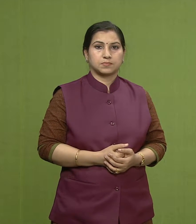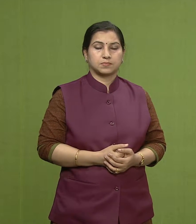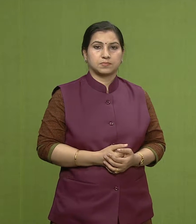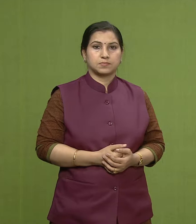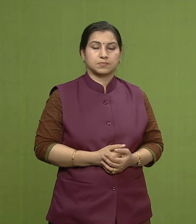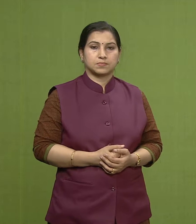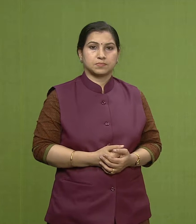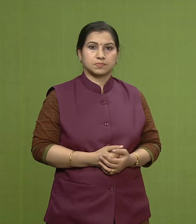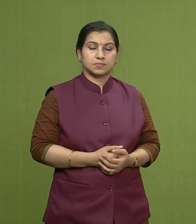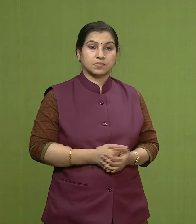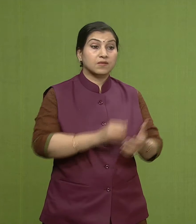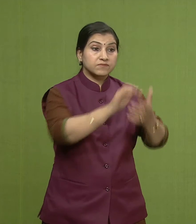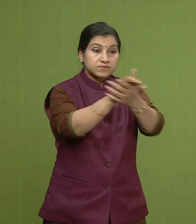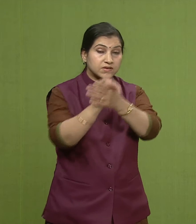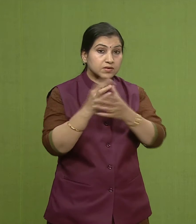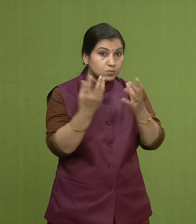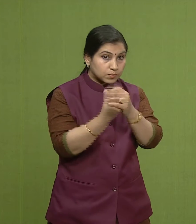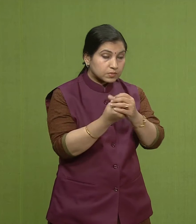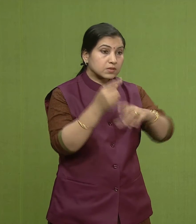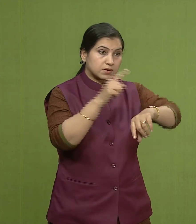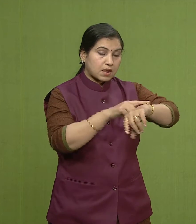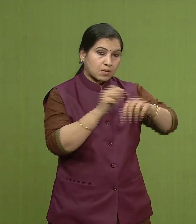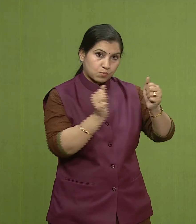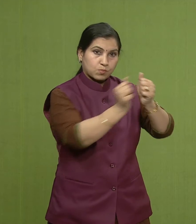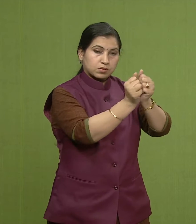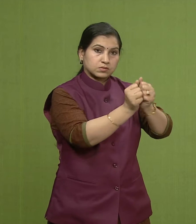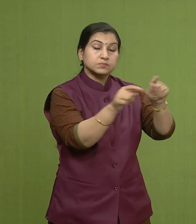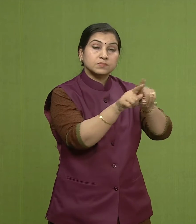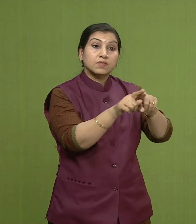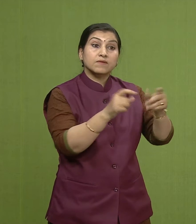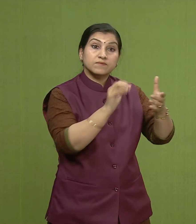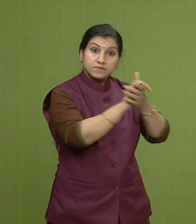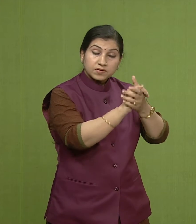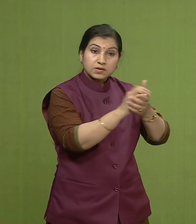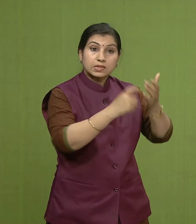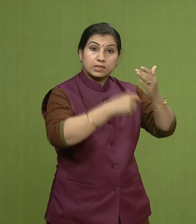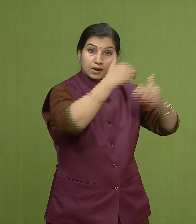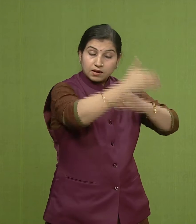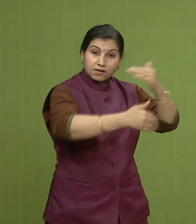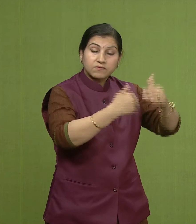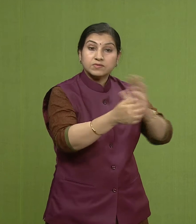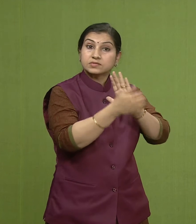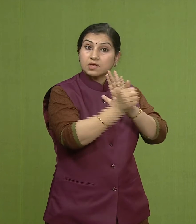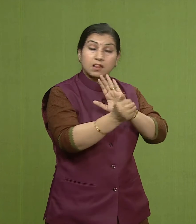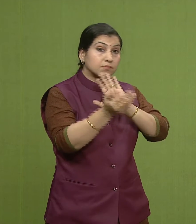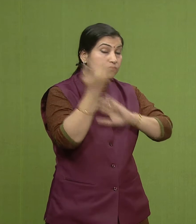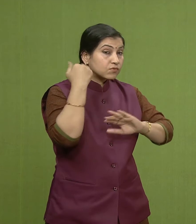Spend time together and keep working on your relationships by practicing the skills to